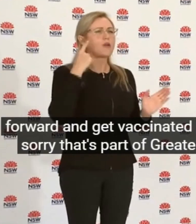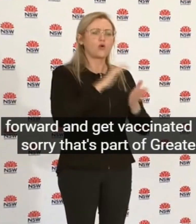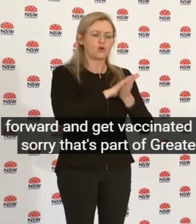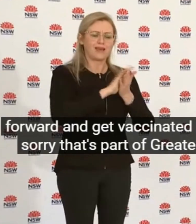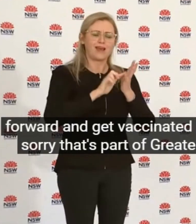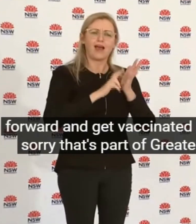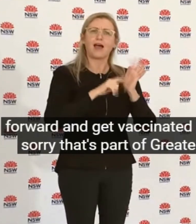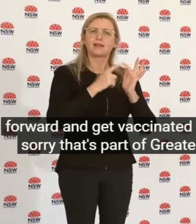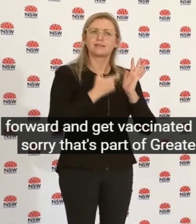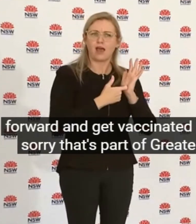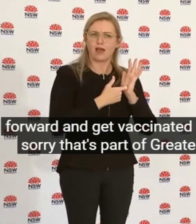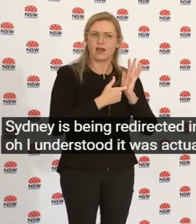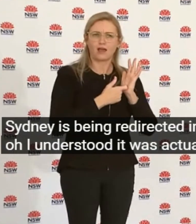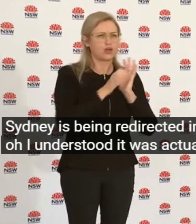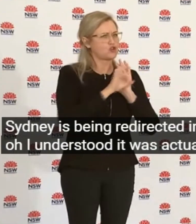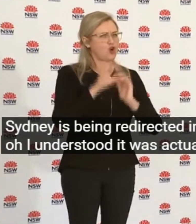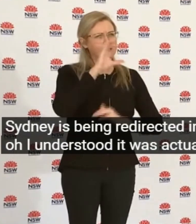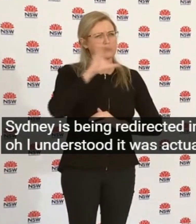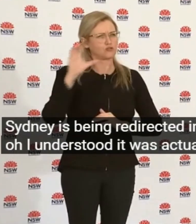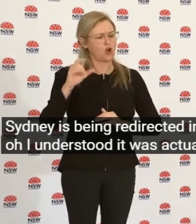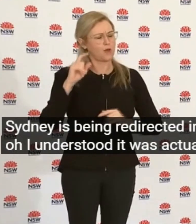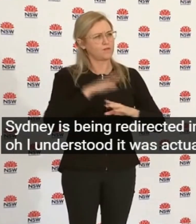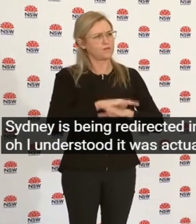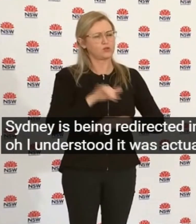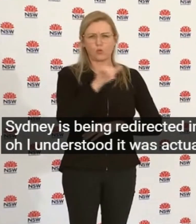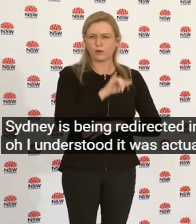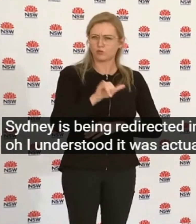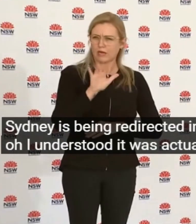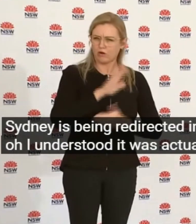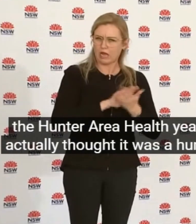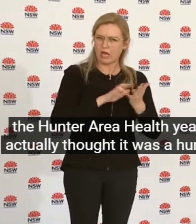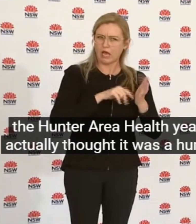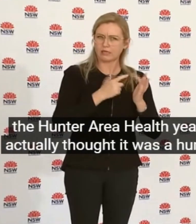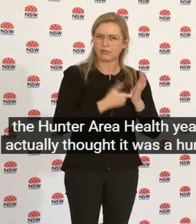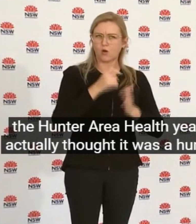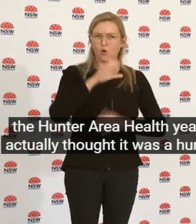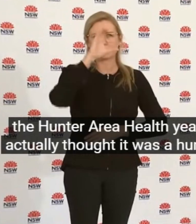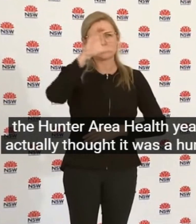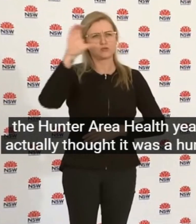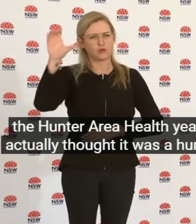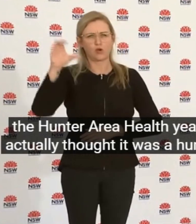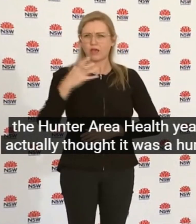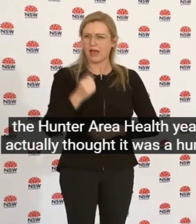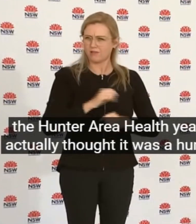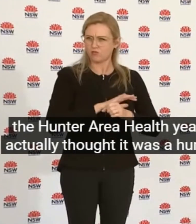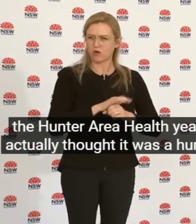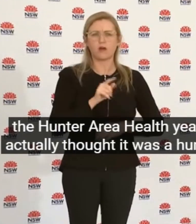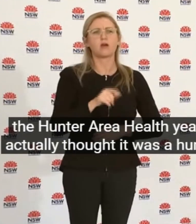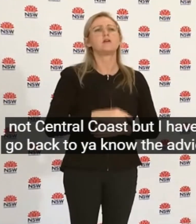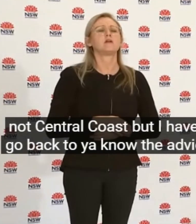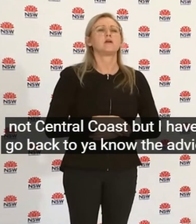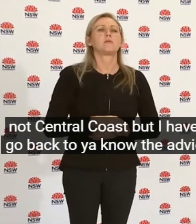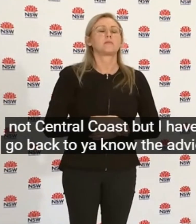I actually thought it was the Hunter, not Central Coast, but I'll have to get back to you. Being told that yeah, no, the advice I had was it was Hunter. But in any event, it is